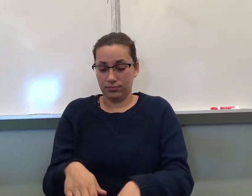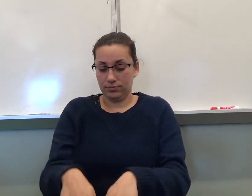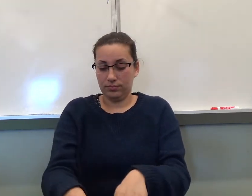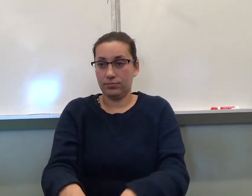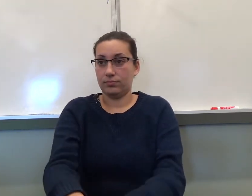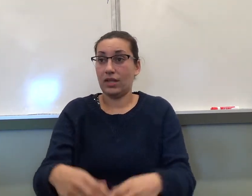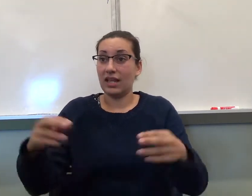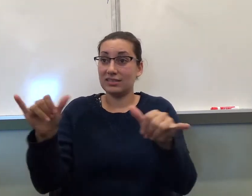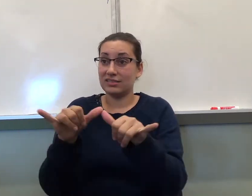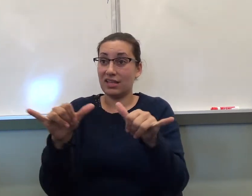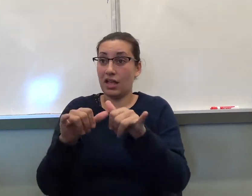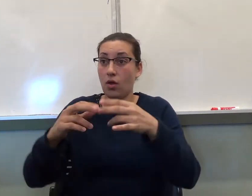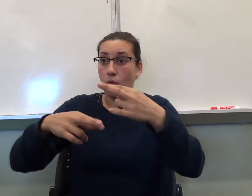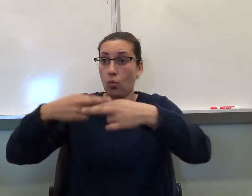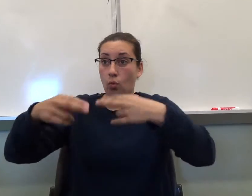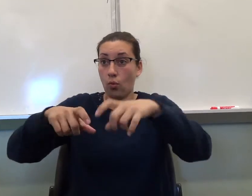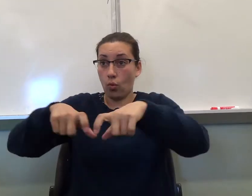rolls is 5 yards.